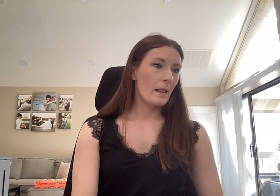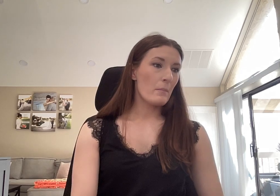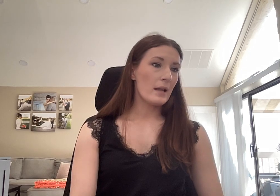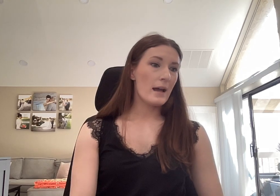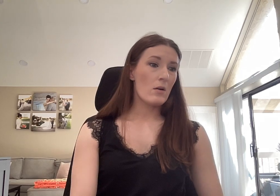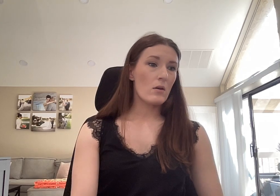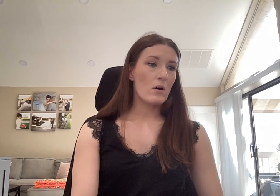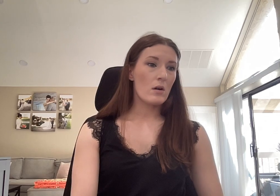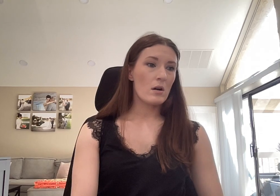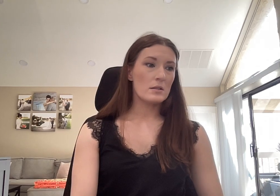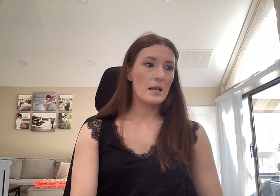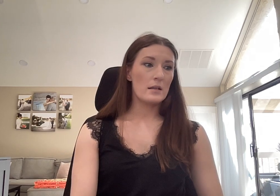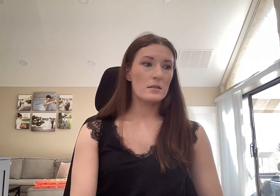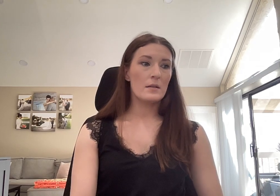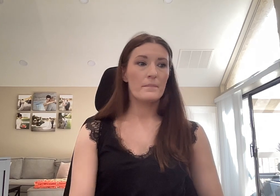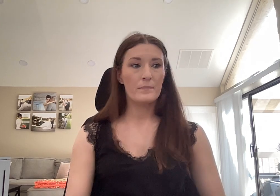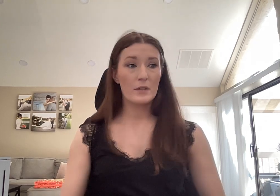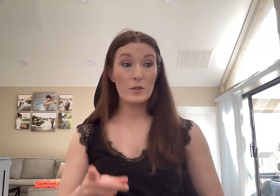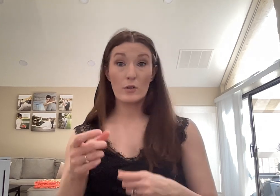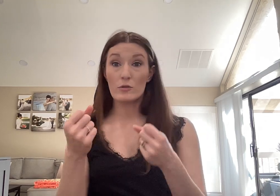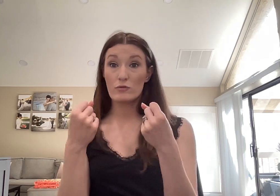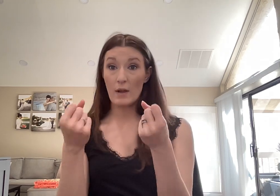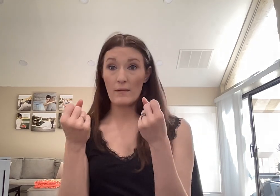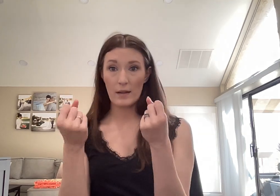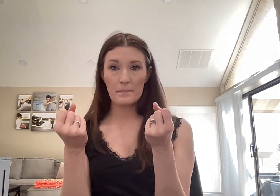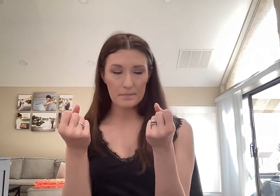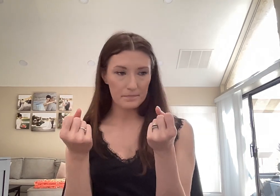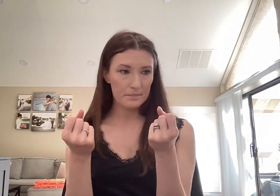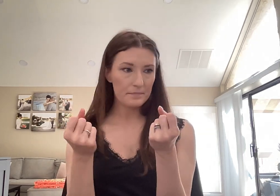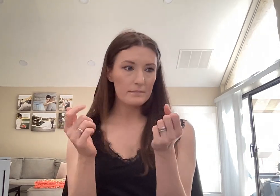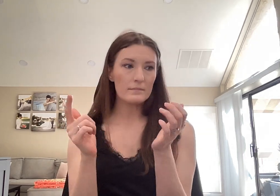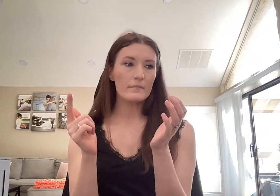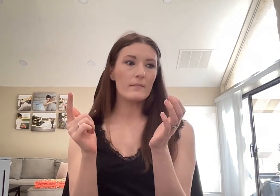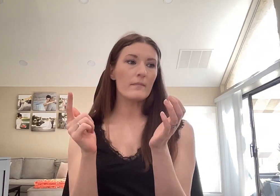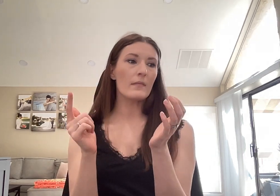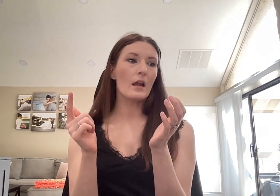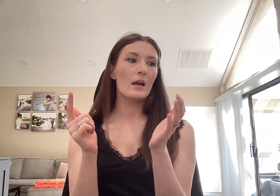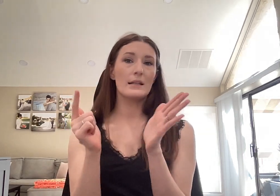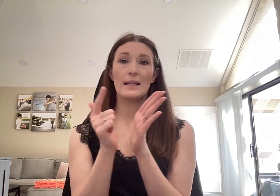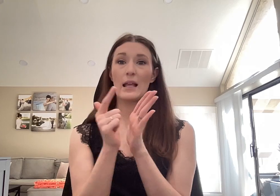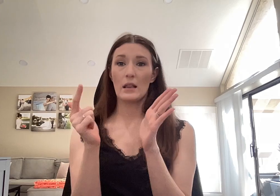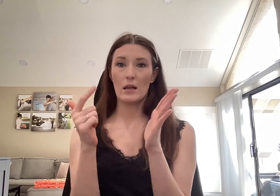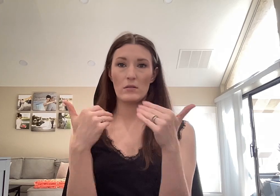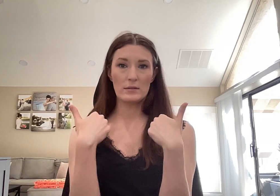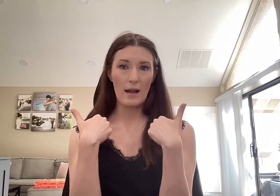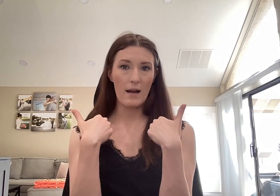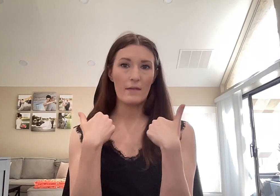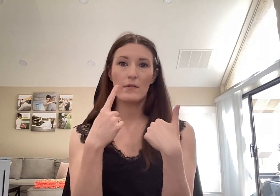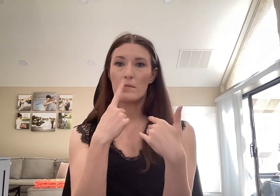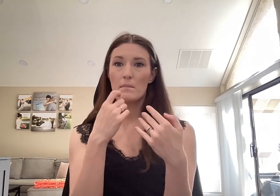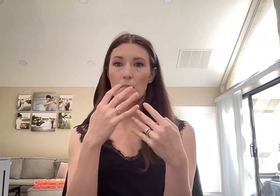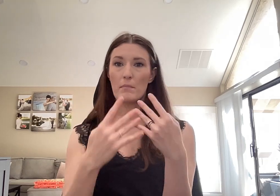Blood alcohol content. So you're driving. It's illegal to have